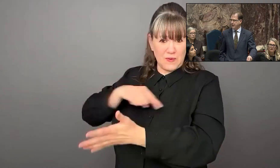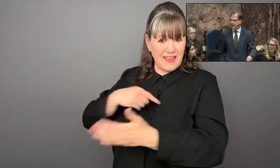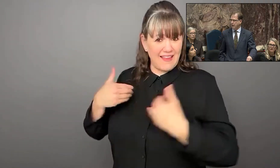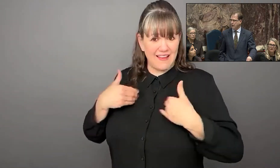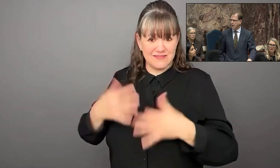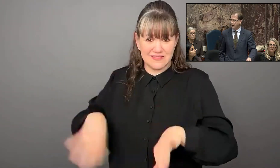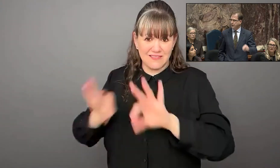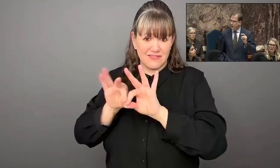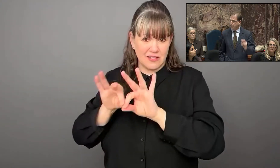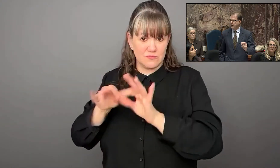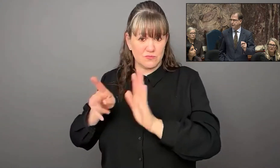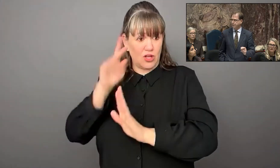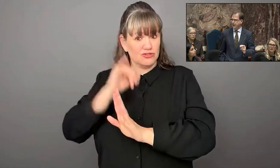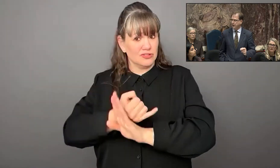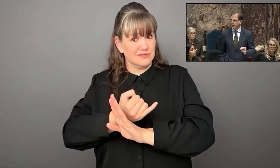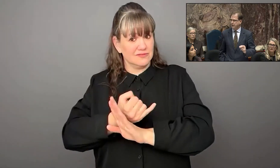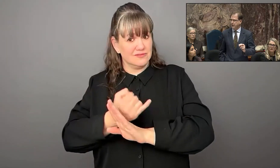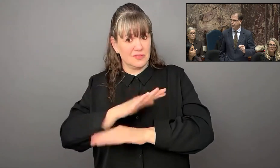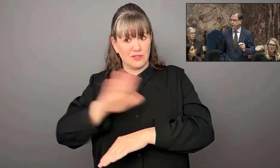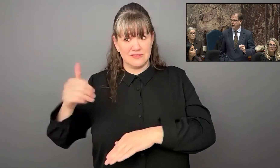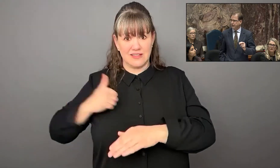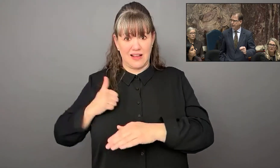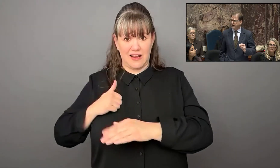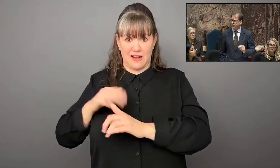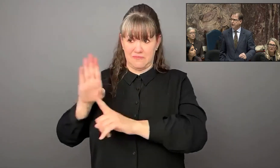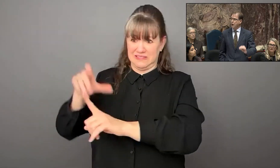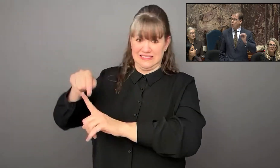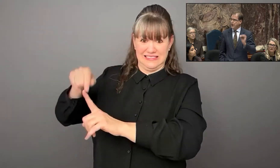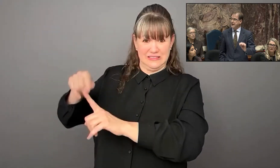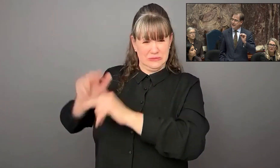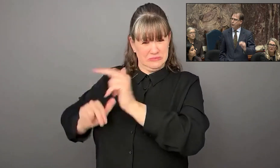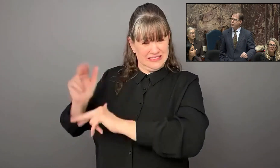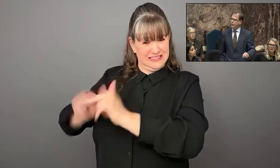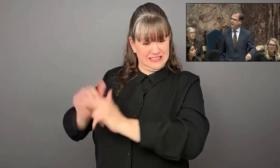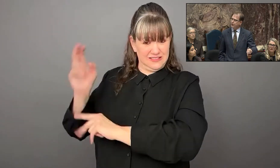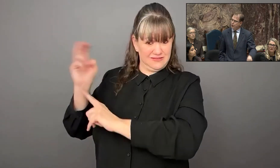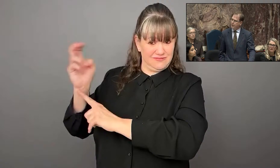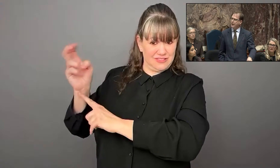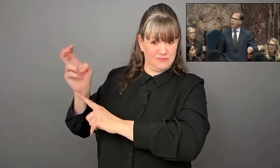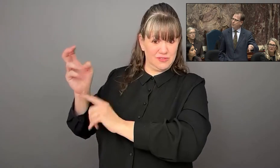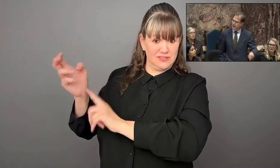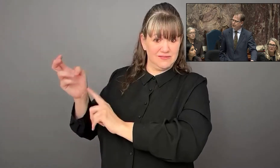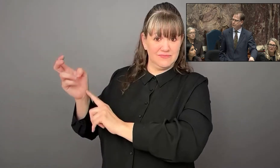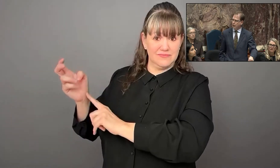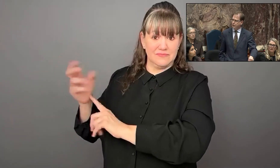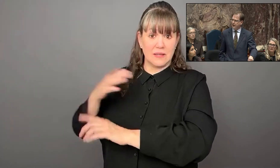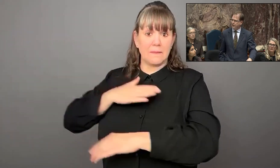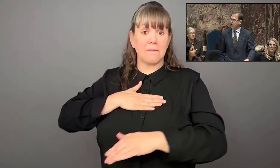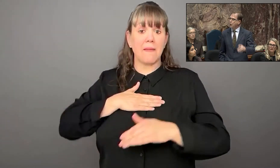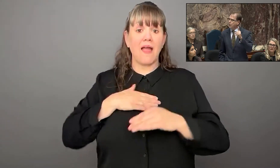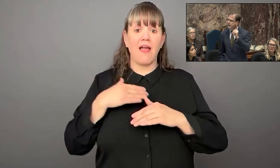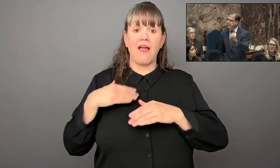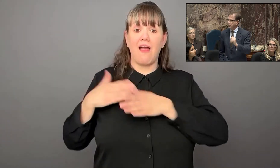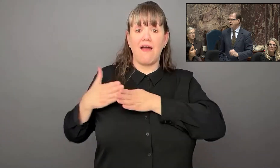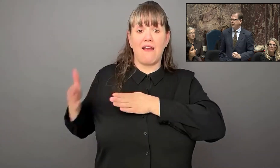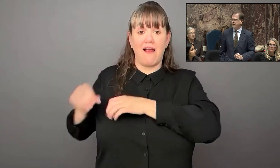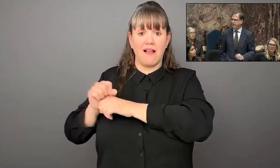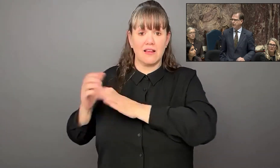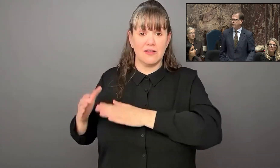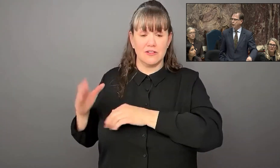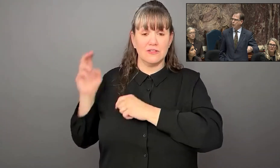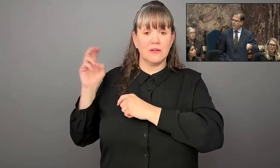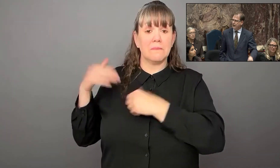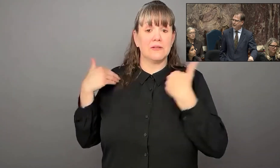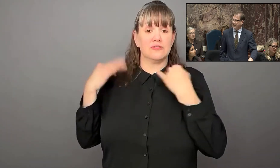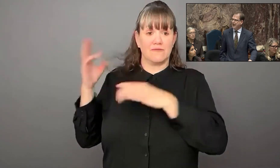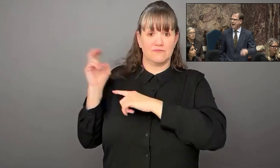Canada right now under the leadership of my colleague, the Minister of Transportation. We need more transit. You bet we're building more transit. We need new EVs on